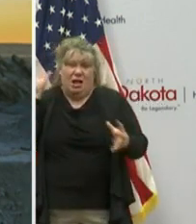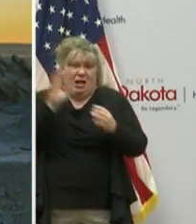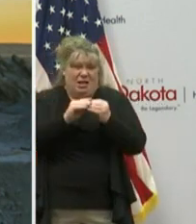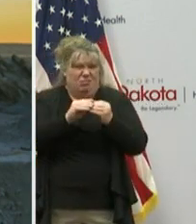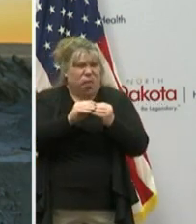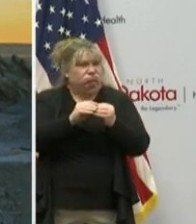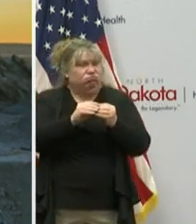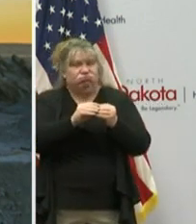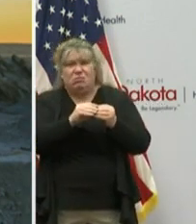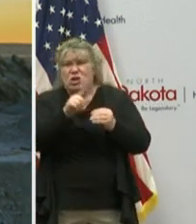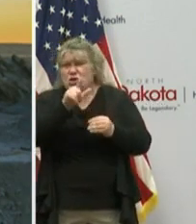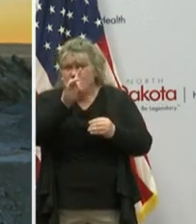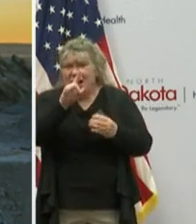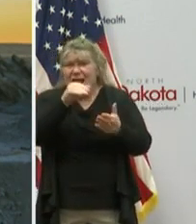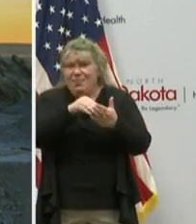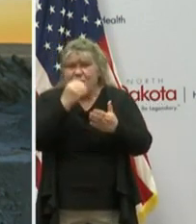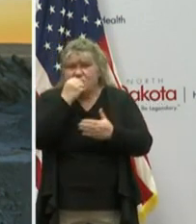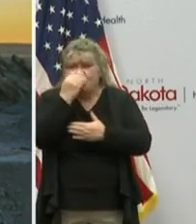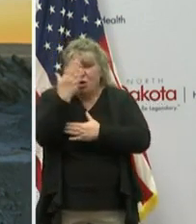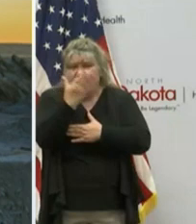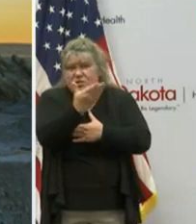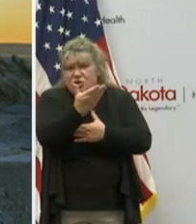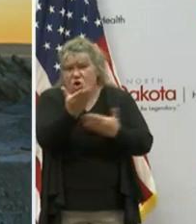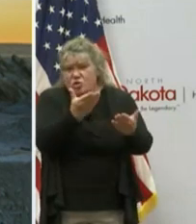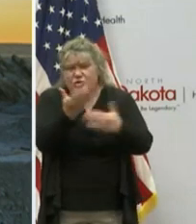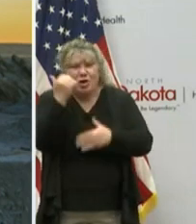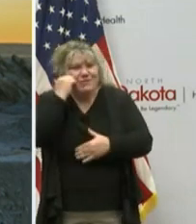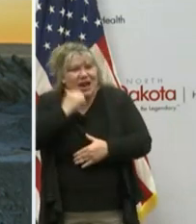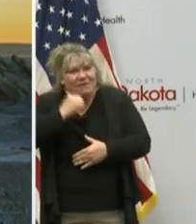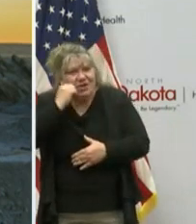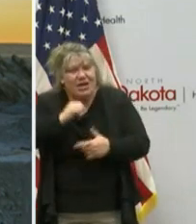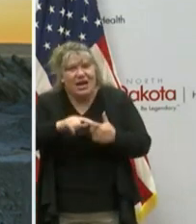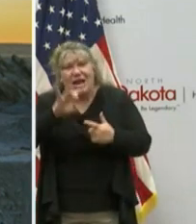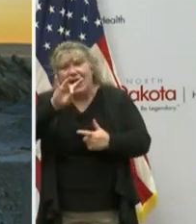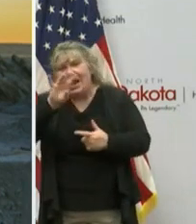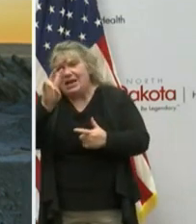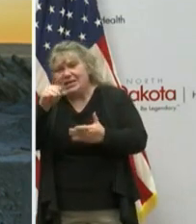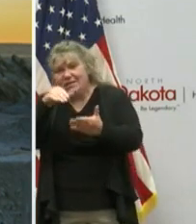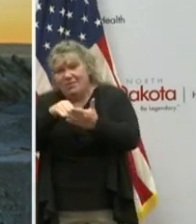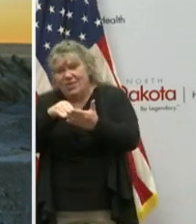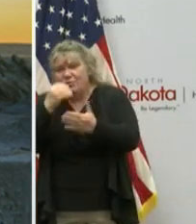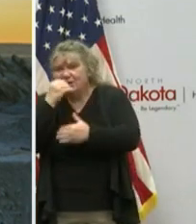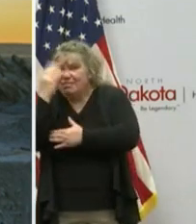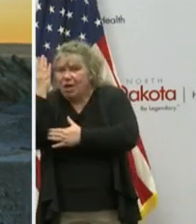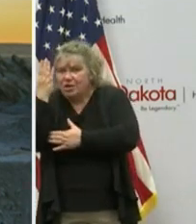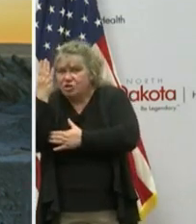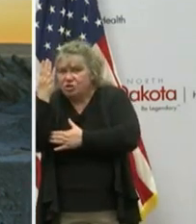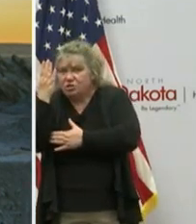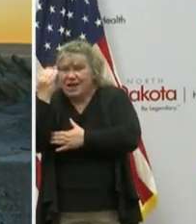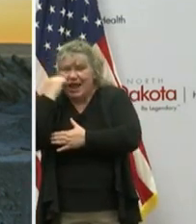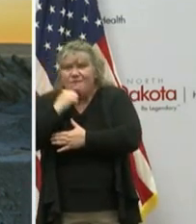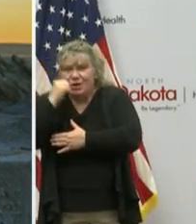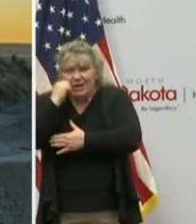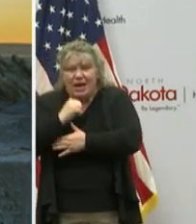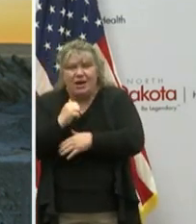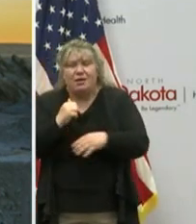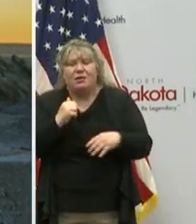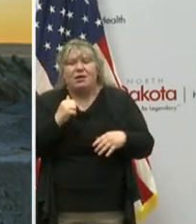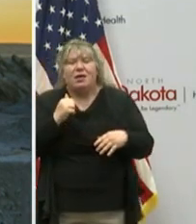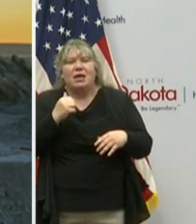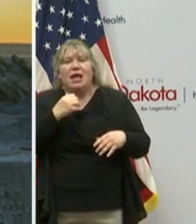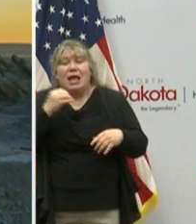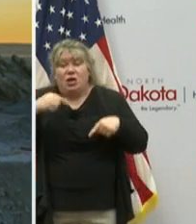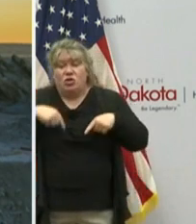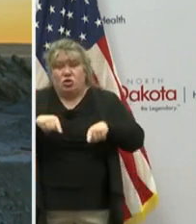numbers, 28,000 breakfasts are served each day, 87,000 lunches per day.